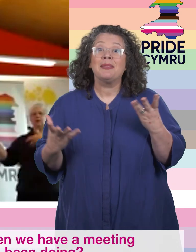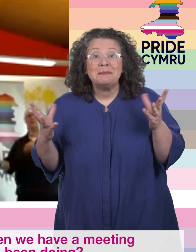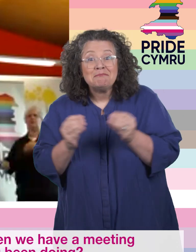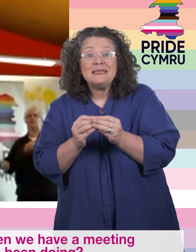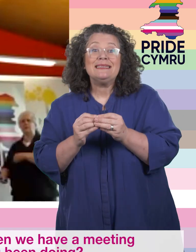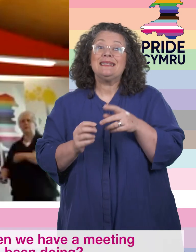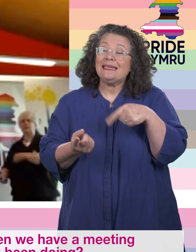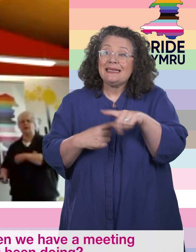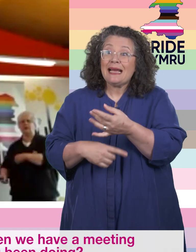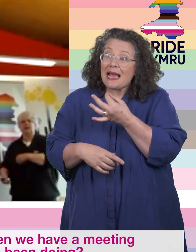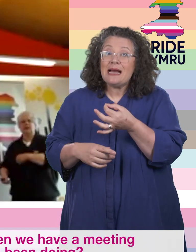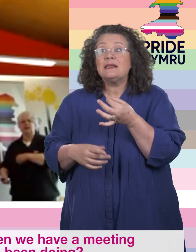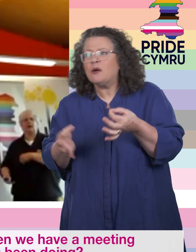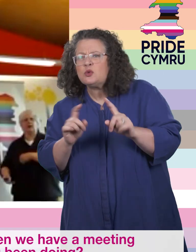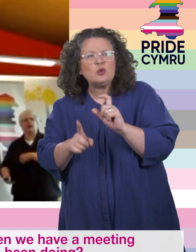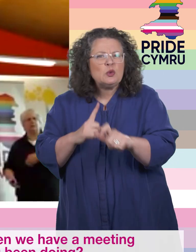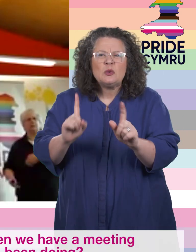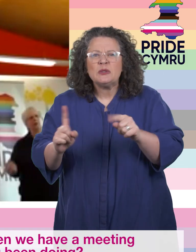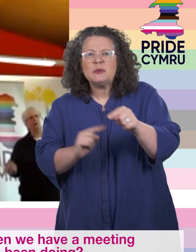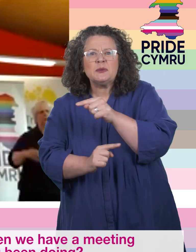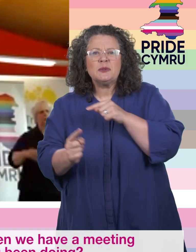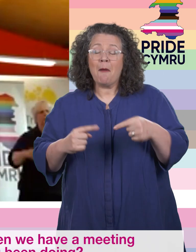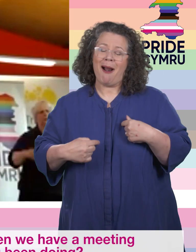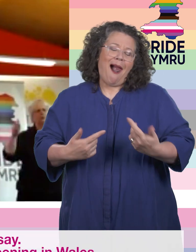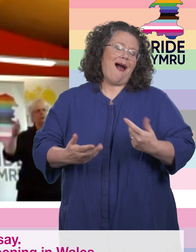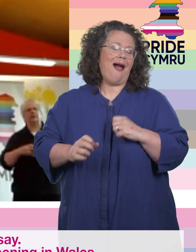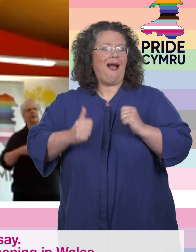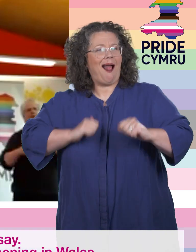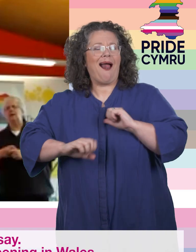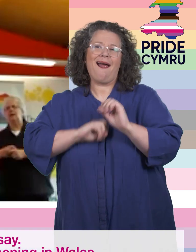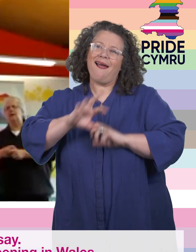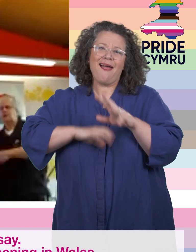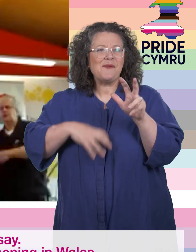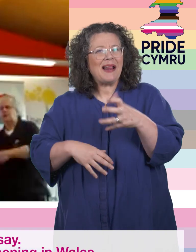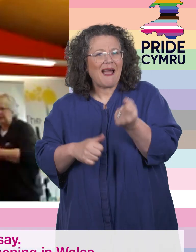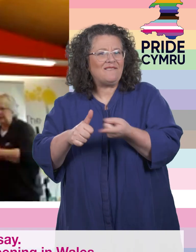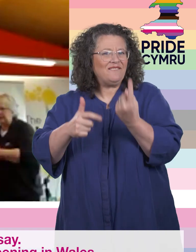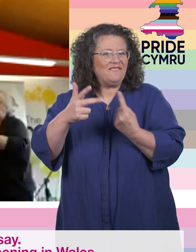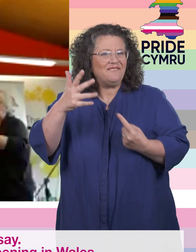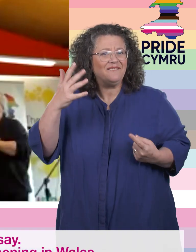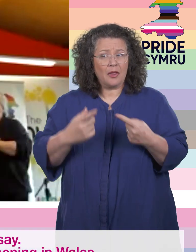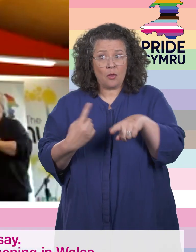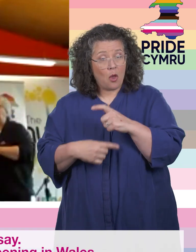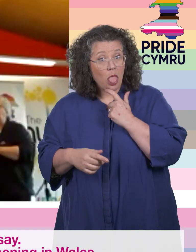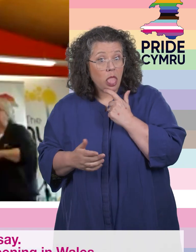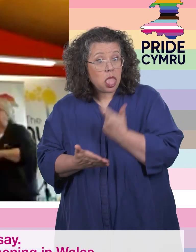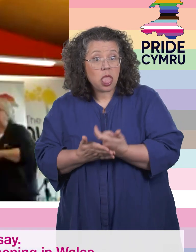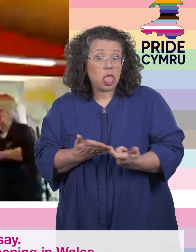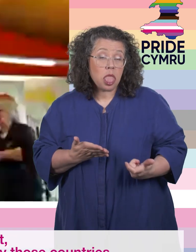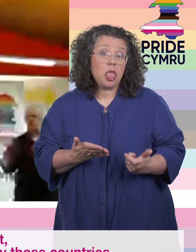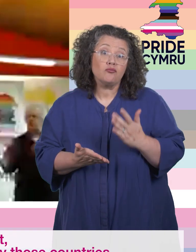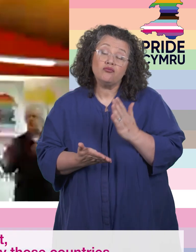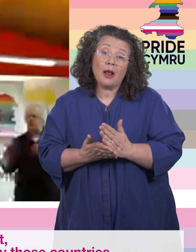every 2 months when we have a meeting, you're asked, oh, what have you been doing? What do you want to say? And so I tell about what's happening in